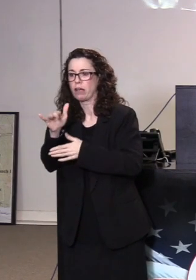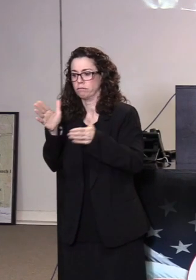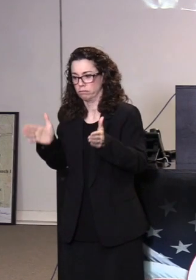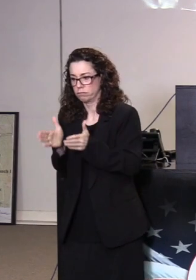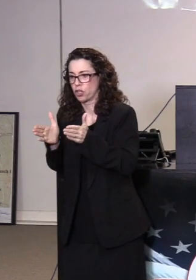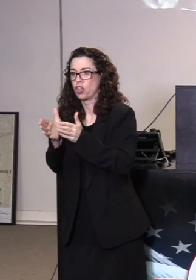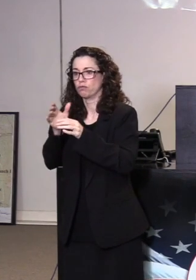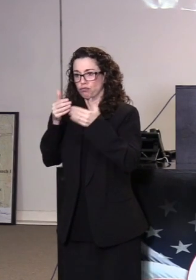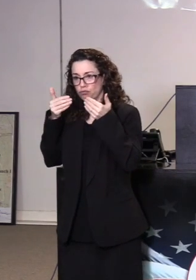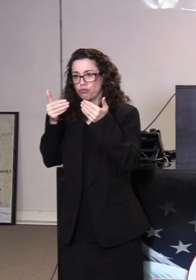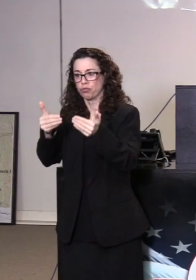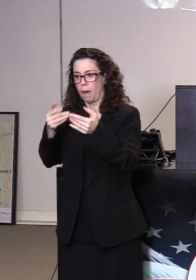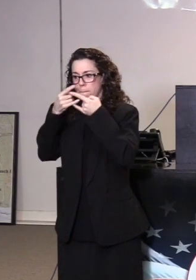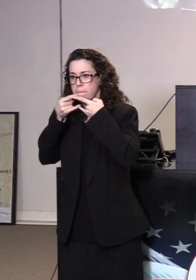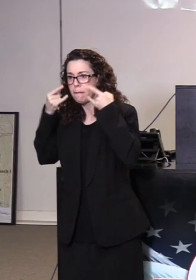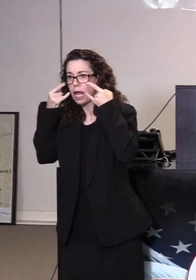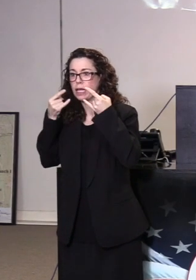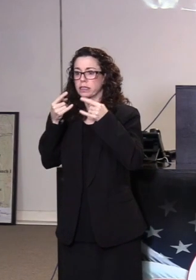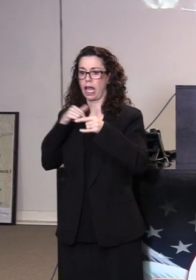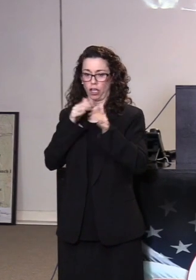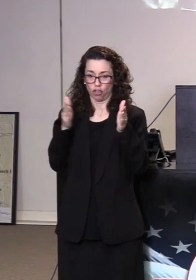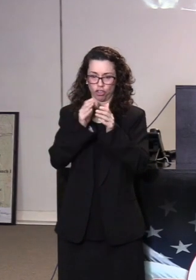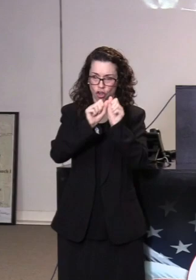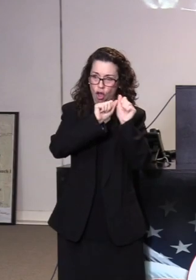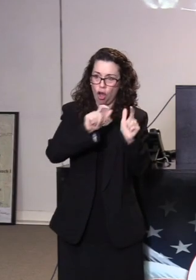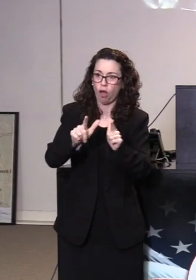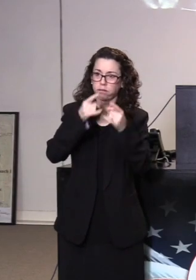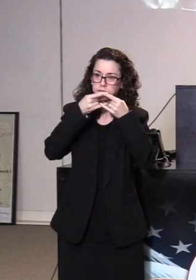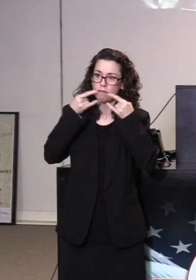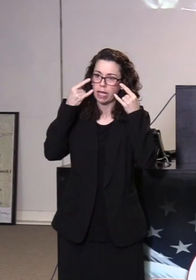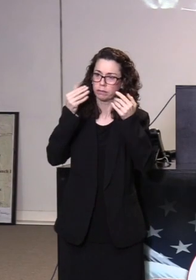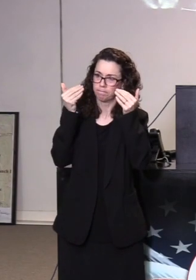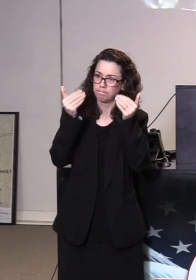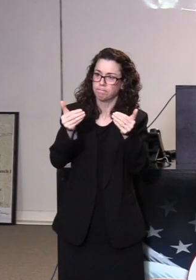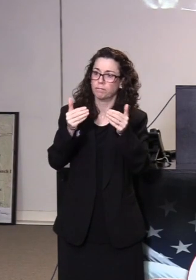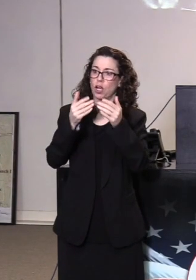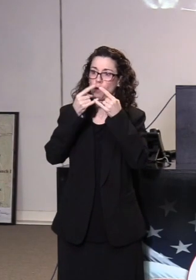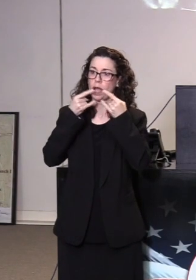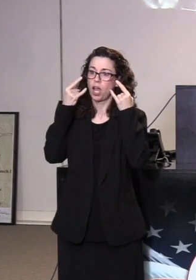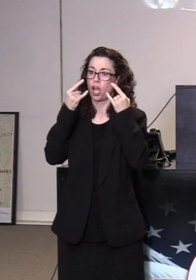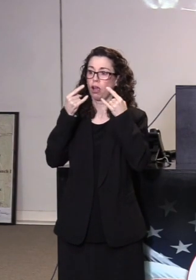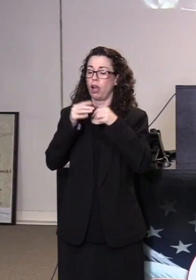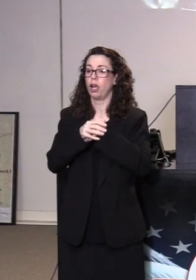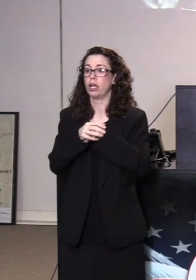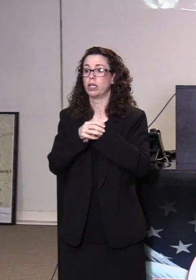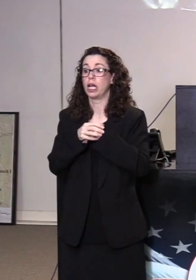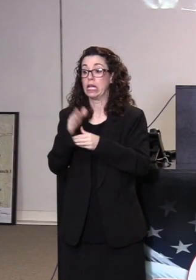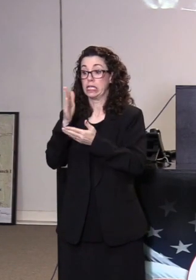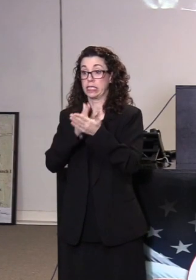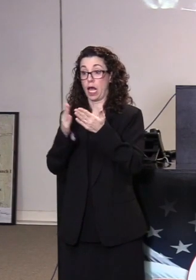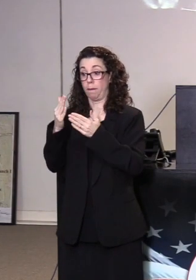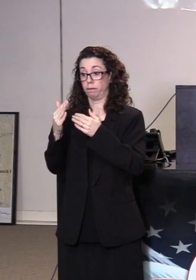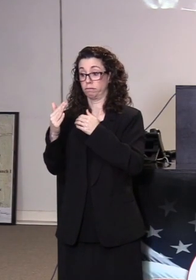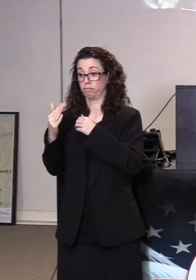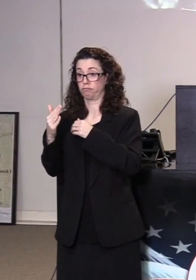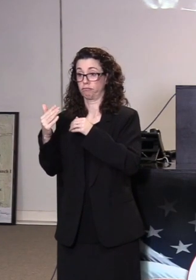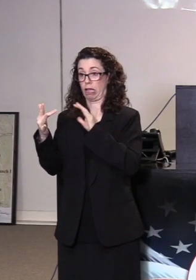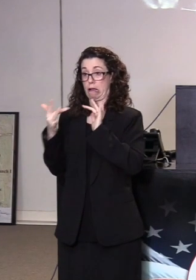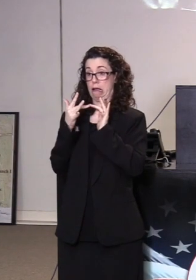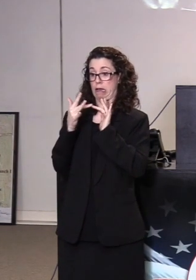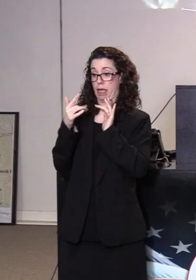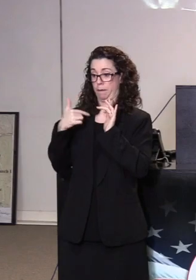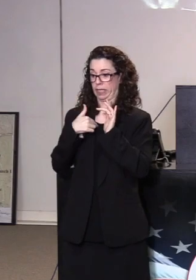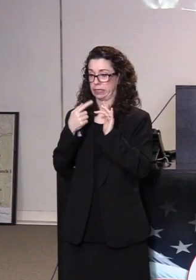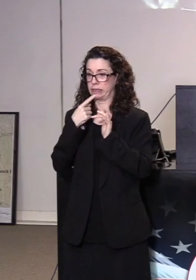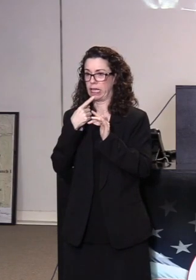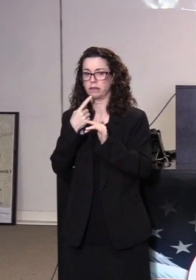encourage others to wear their mask. For those of you who ask me to not take away your rights, to make it your